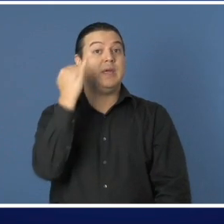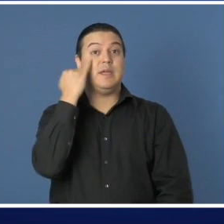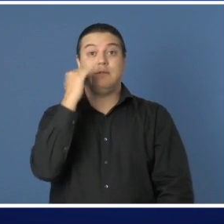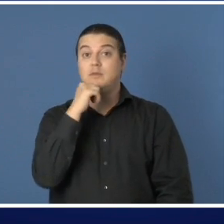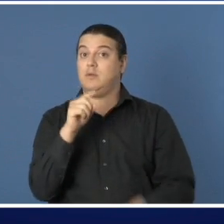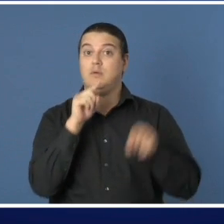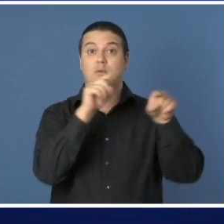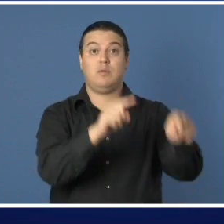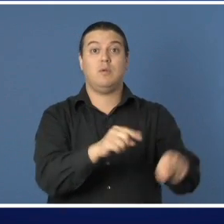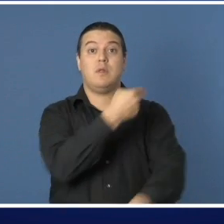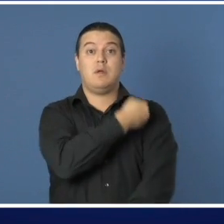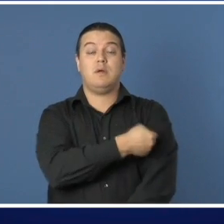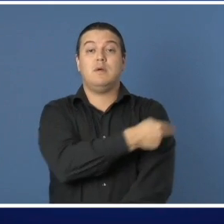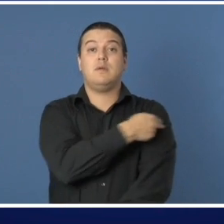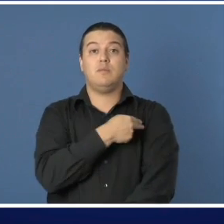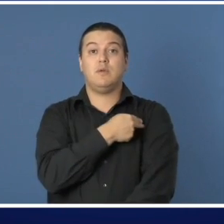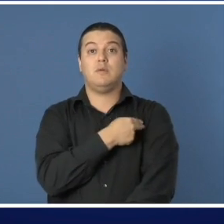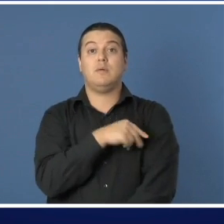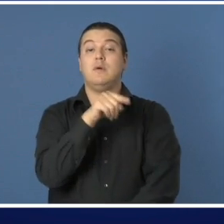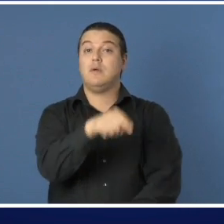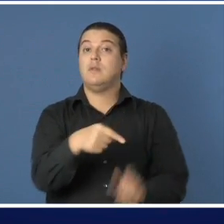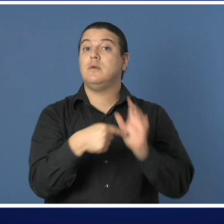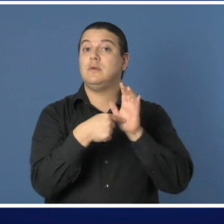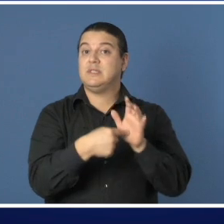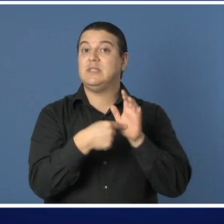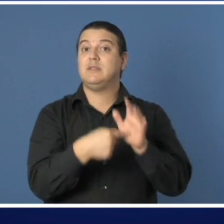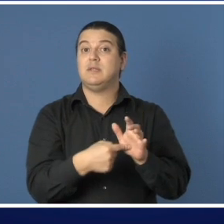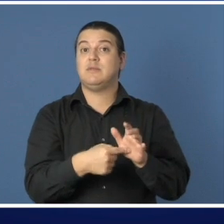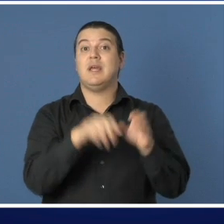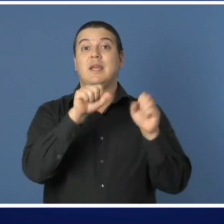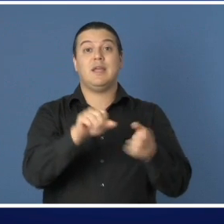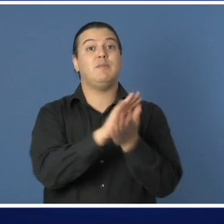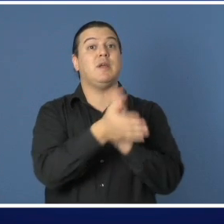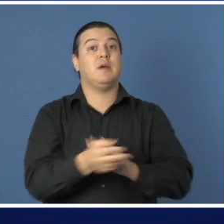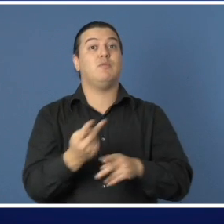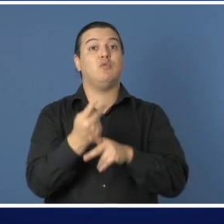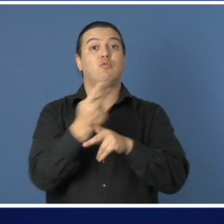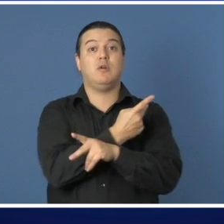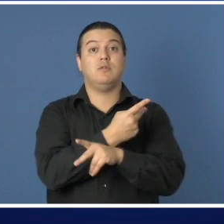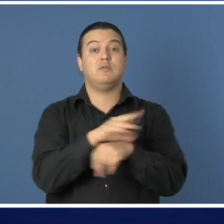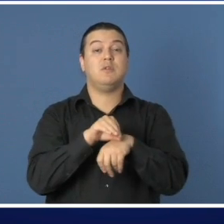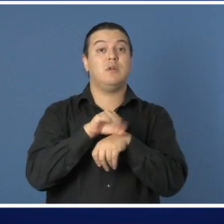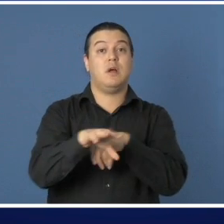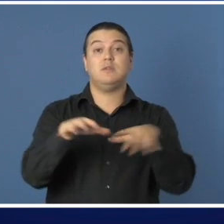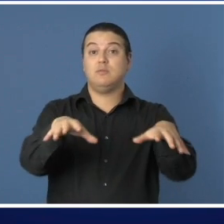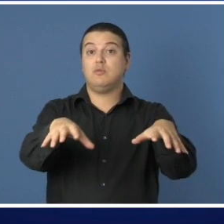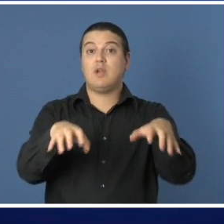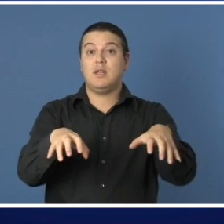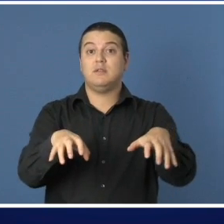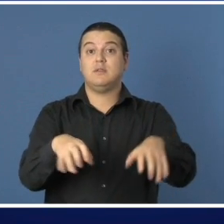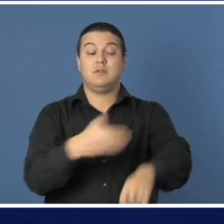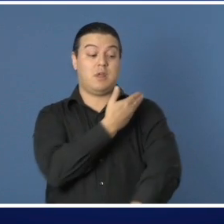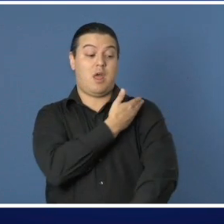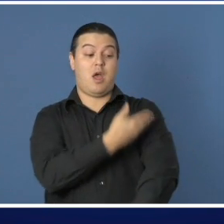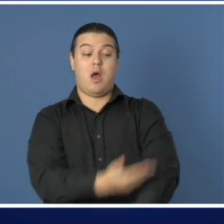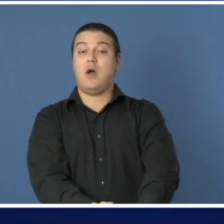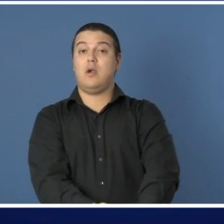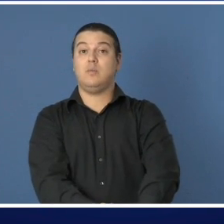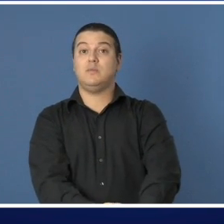If untreated, these symptoms may progress to cause paralysis of the arms,